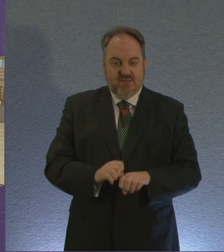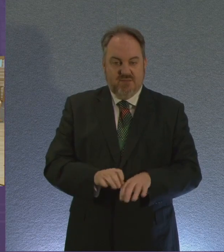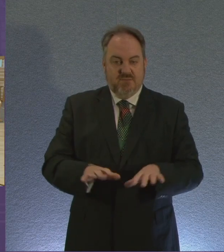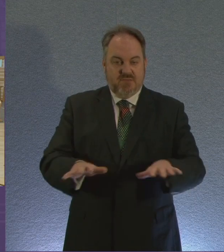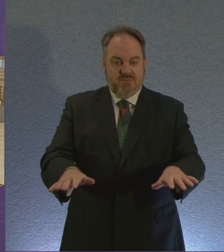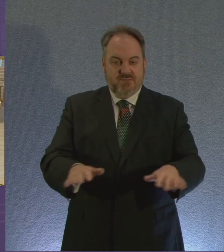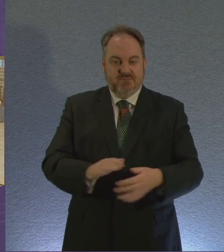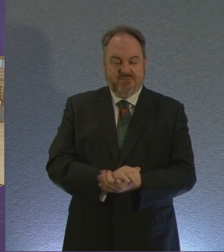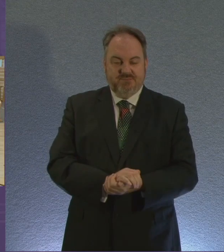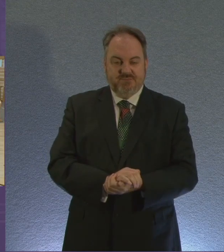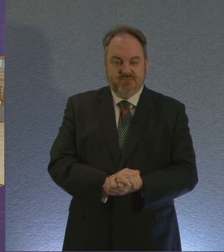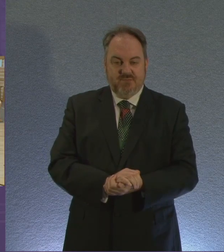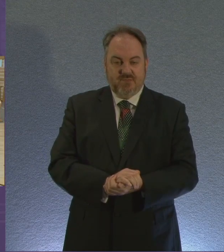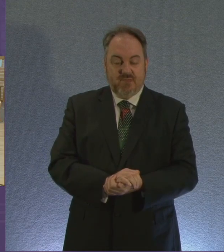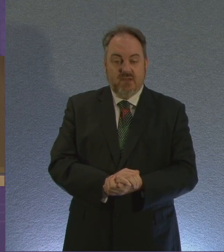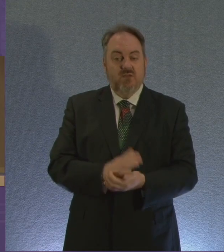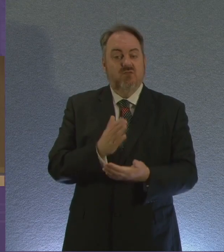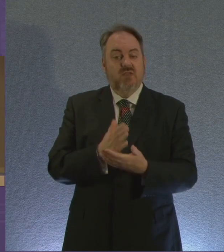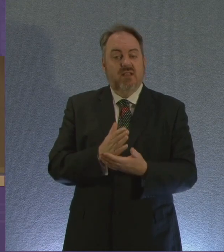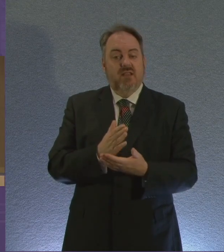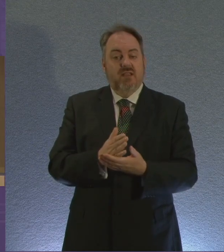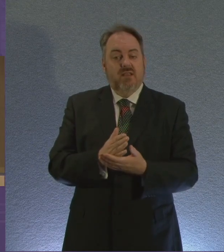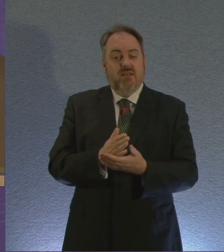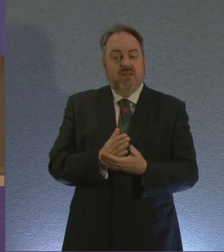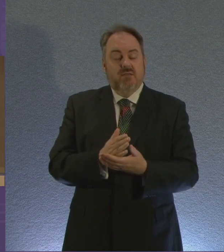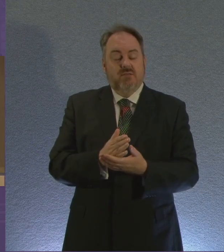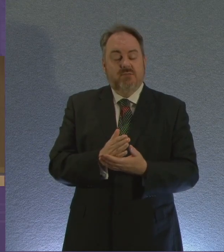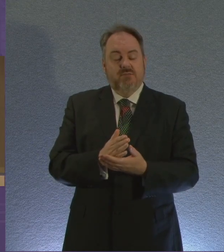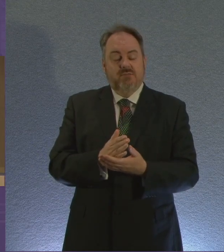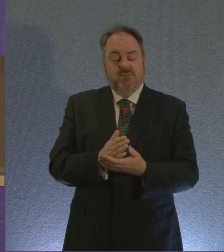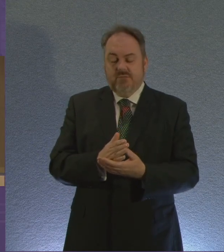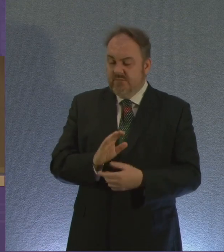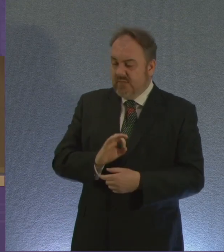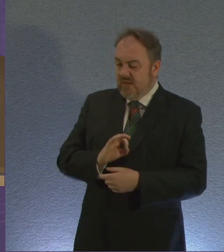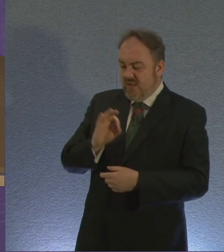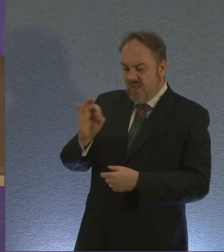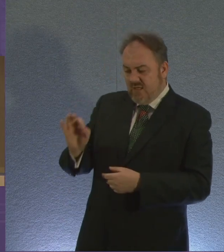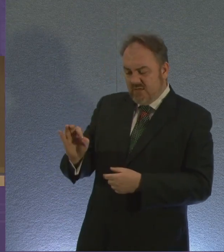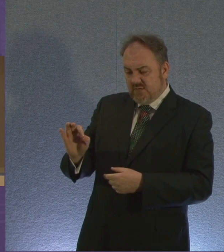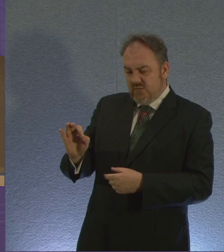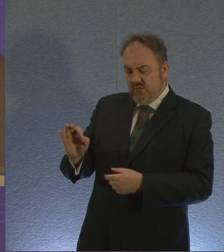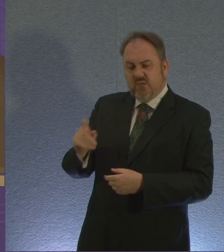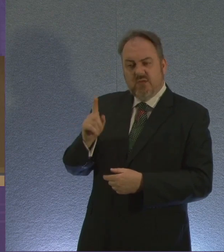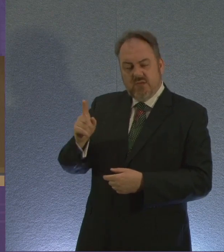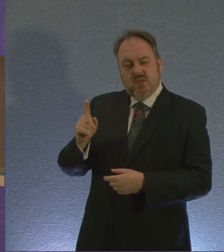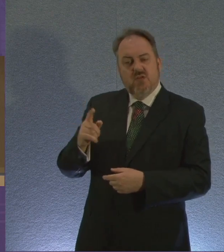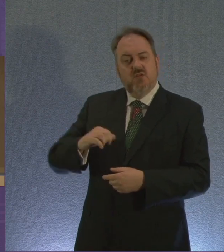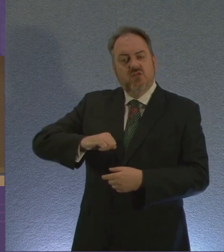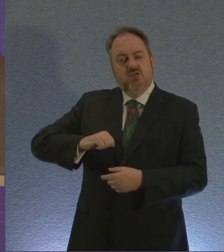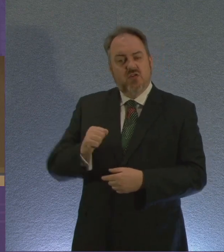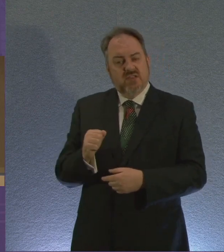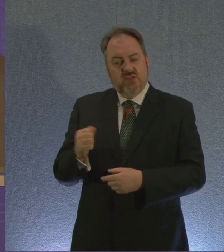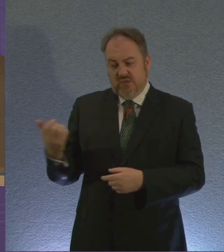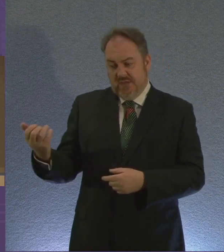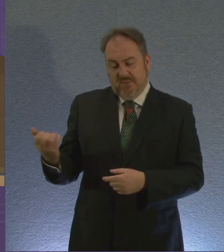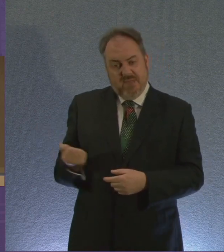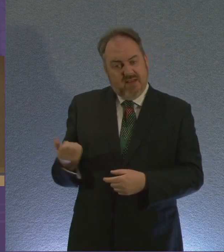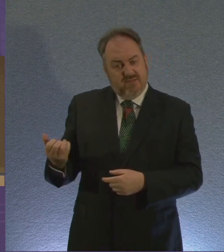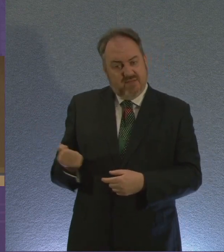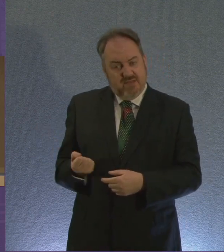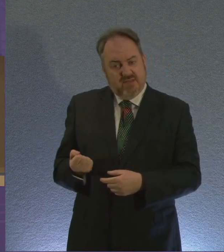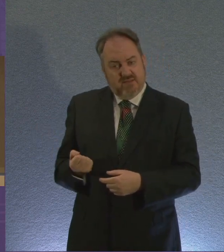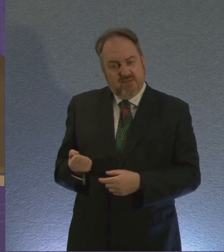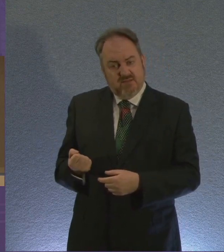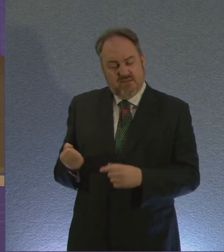Boyack. Thank you, Presiding Officer. I welcome that the Scottish Government will maintain a service for Scottish benefits. With regard to the increase